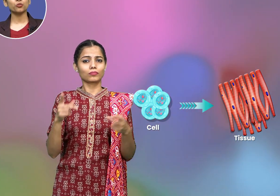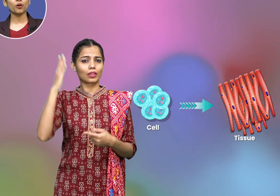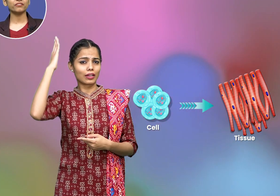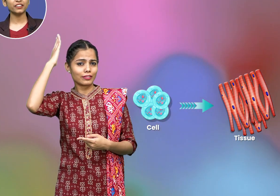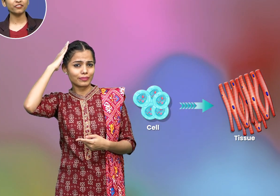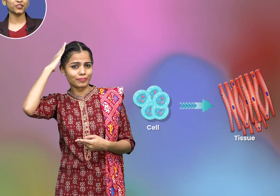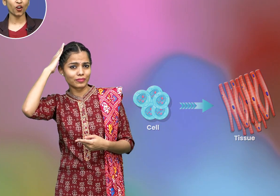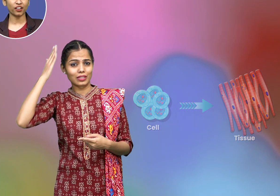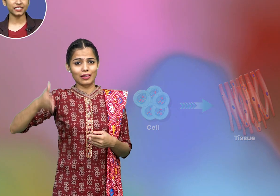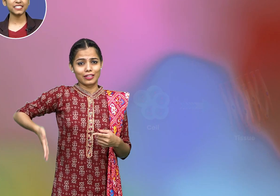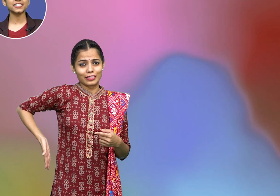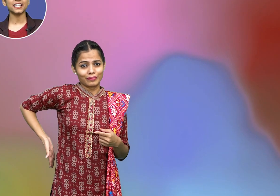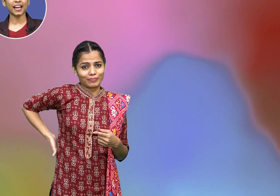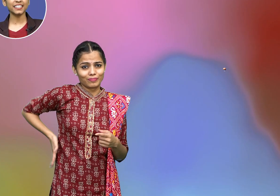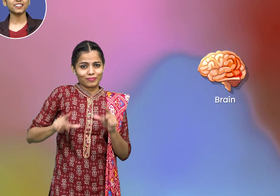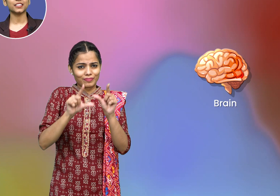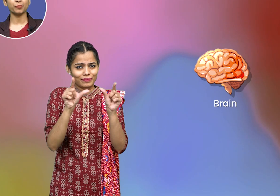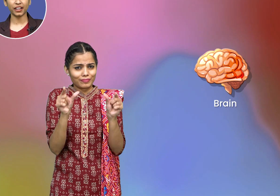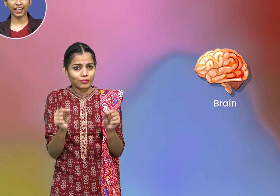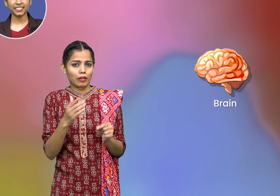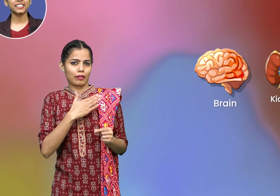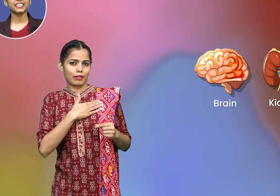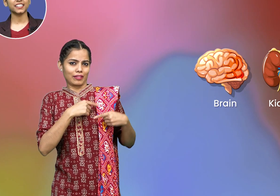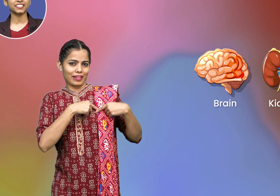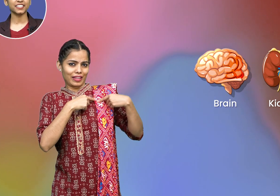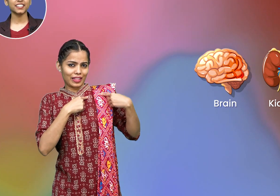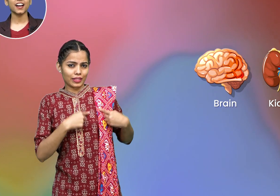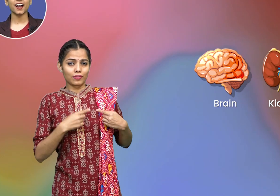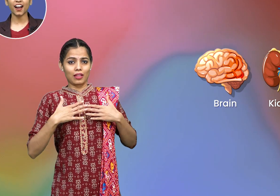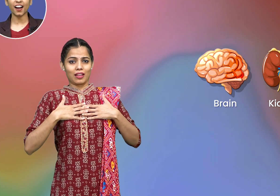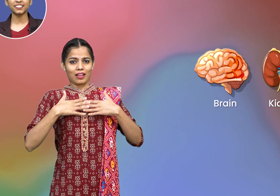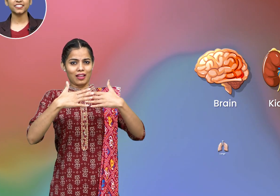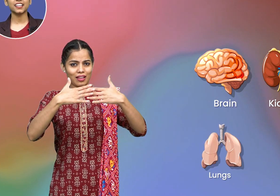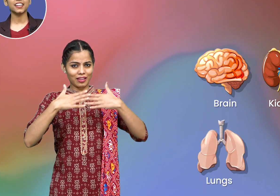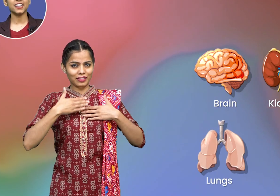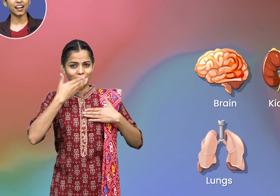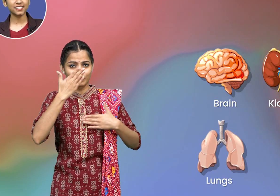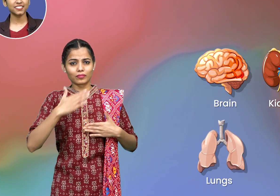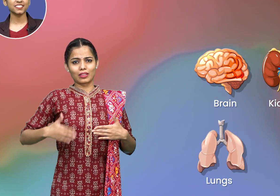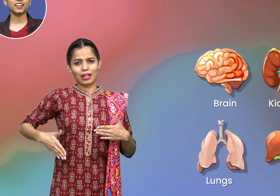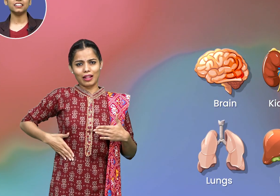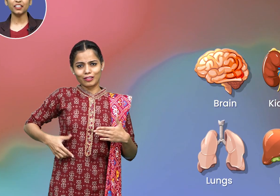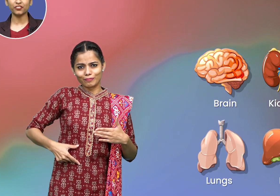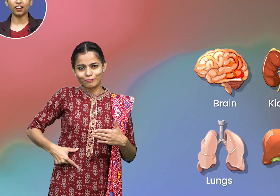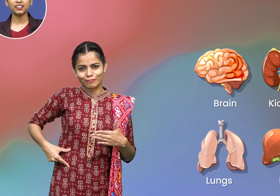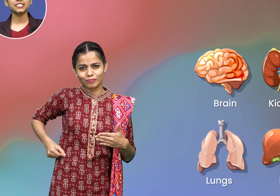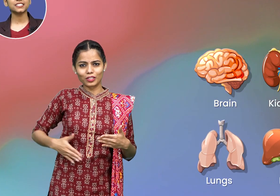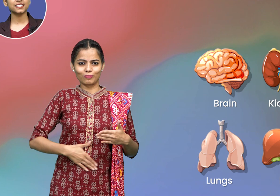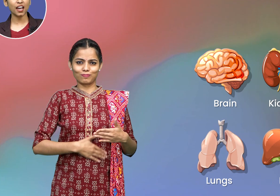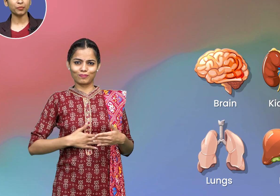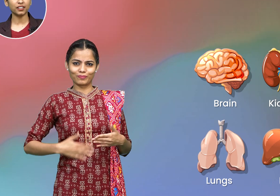A group of different organs like the brain, kidney, heart, lungs,